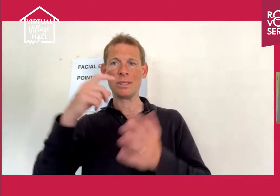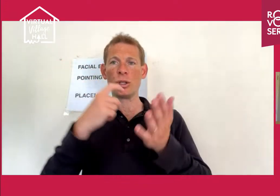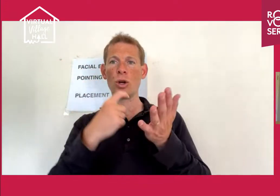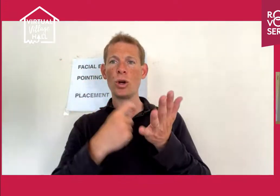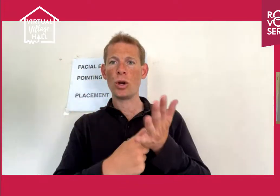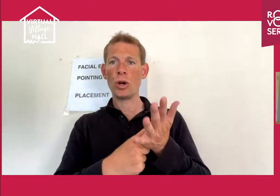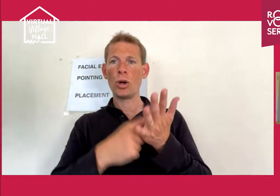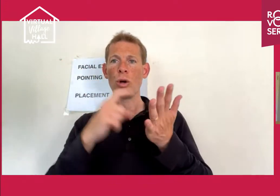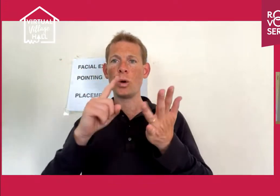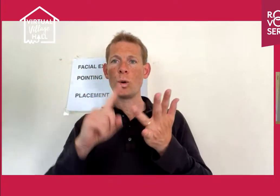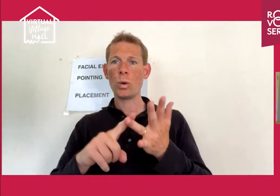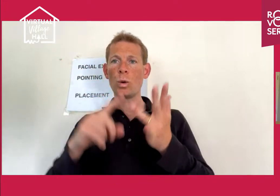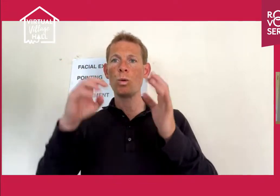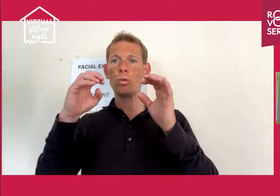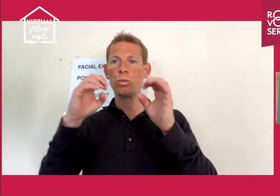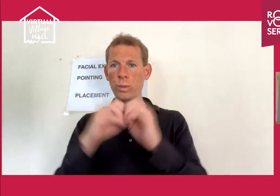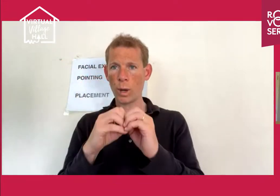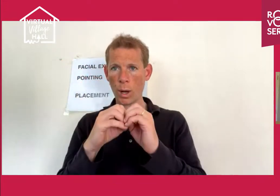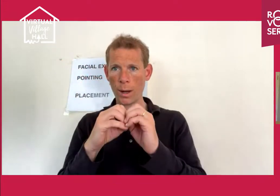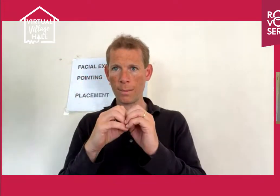his name is Rob.